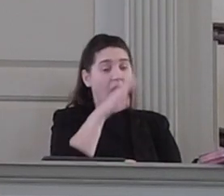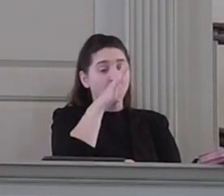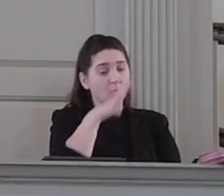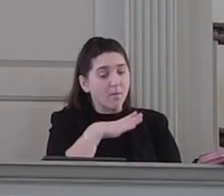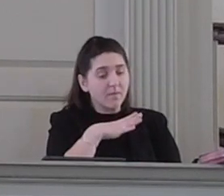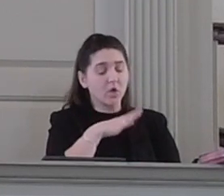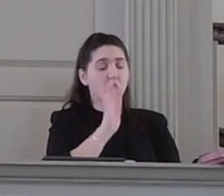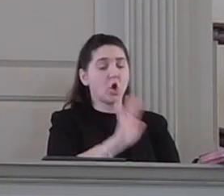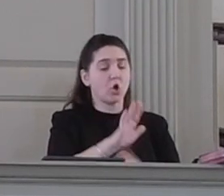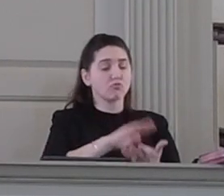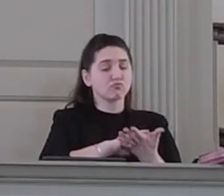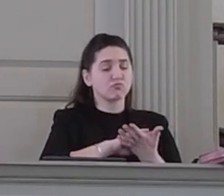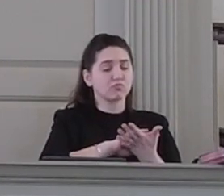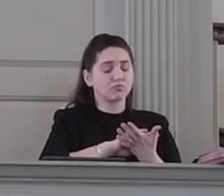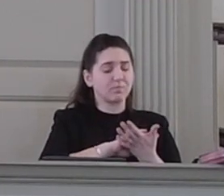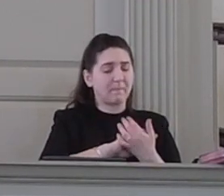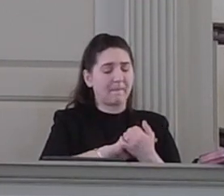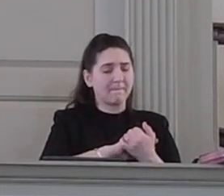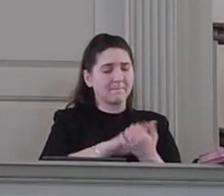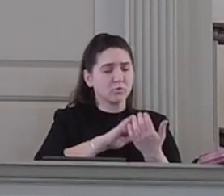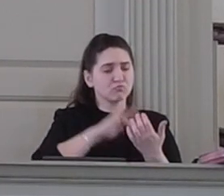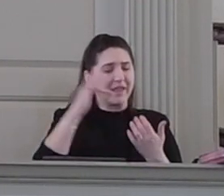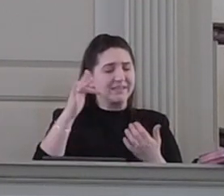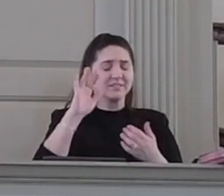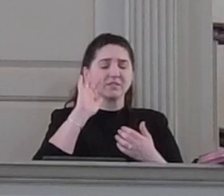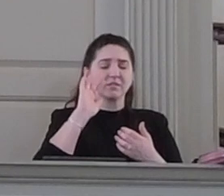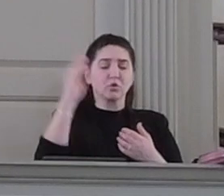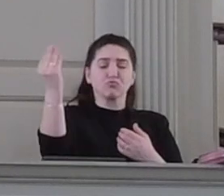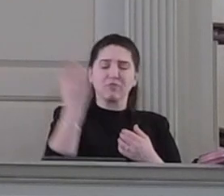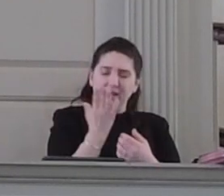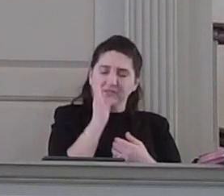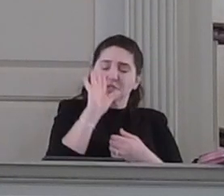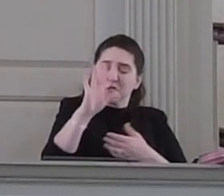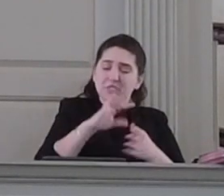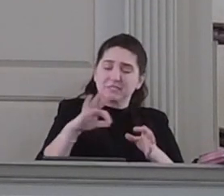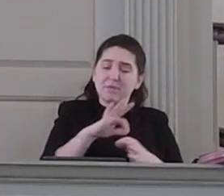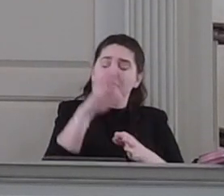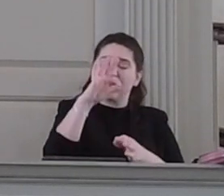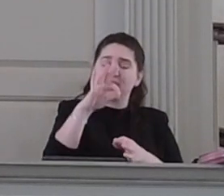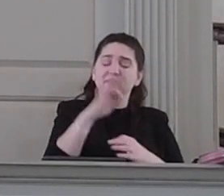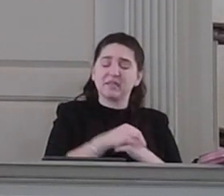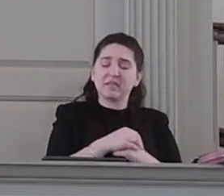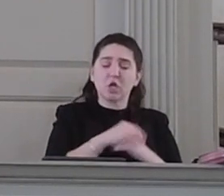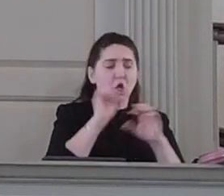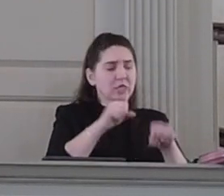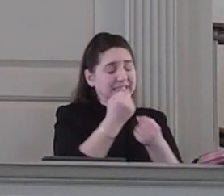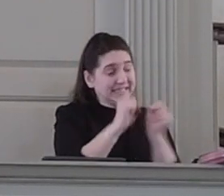she had, could save, I don't know, 2 or 3, 10 or 15 others,